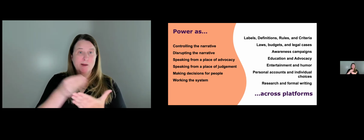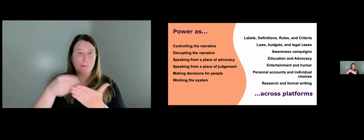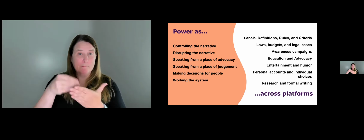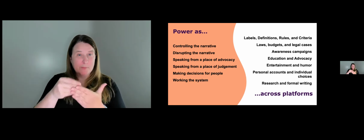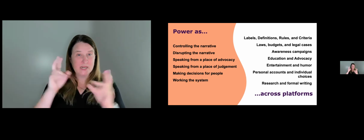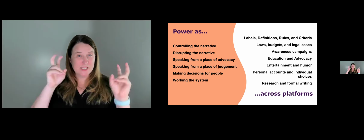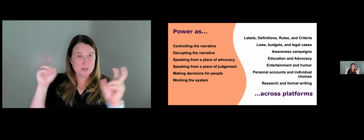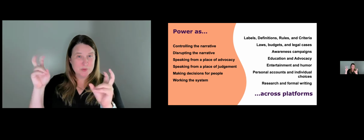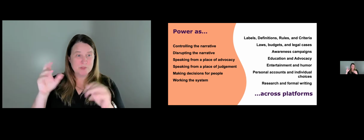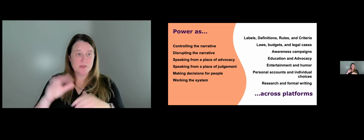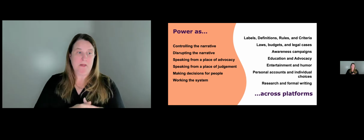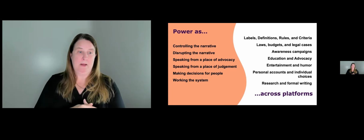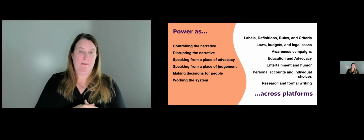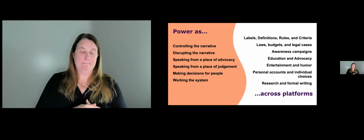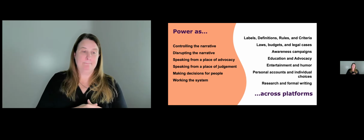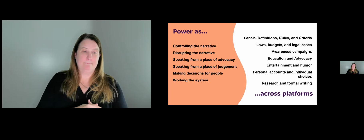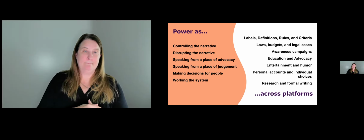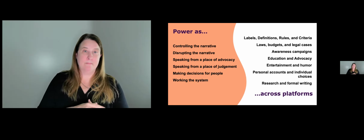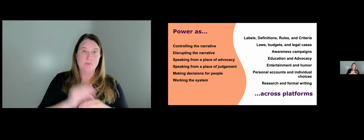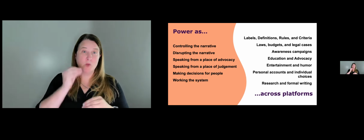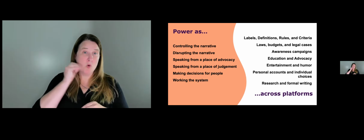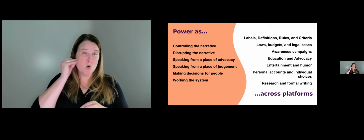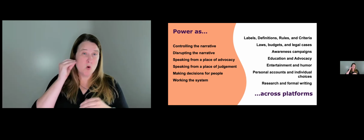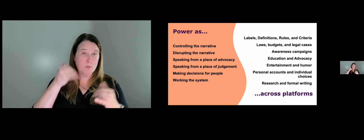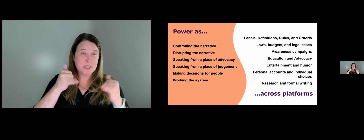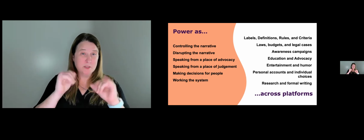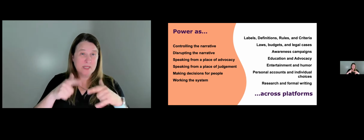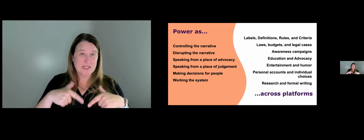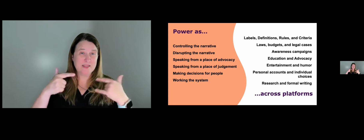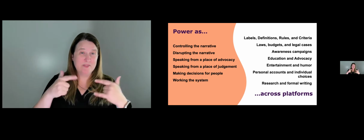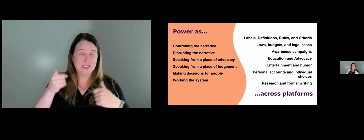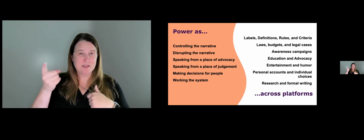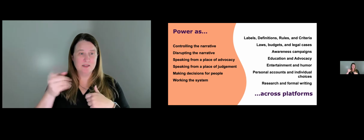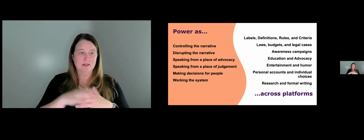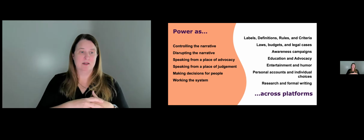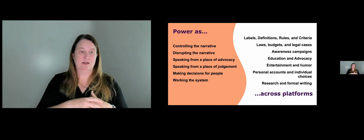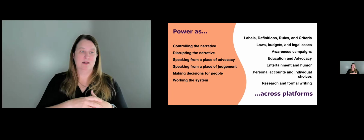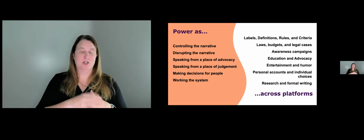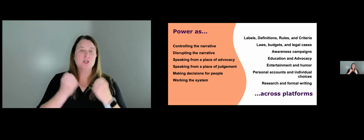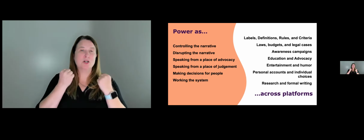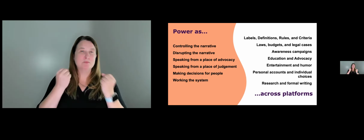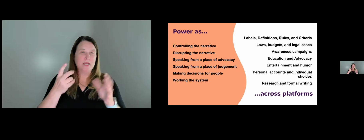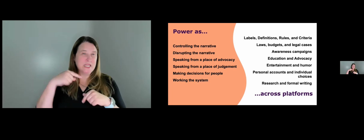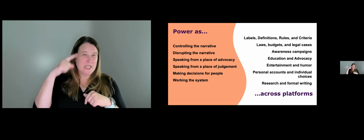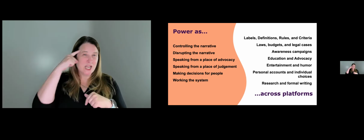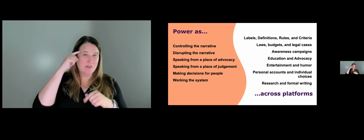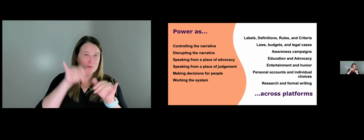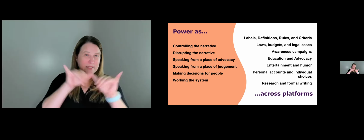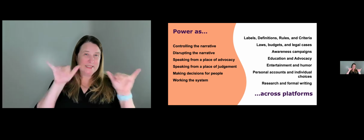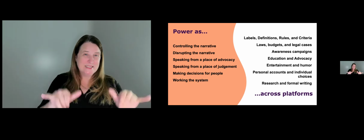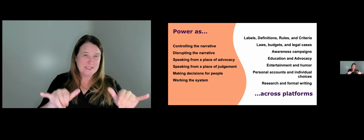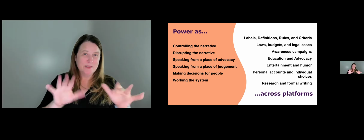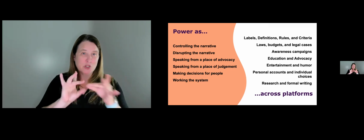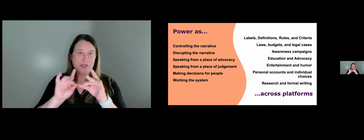funding, scholarships, just money, financial issues more generally, um, home